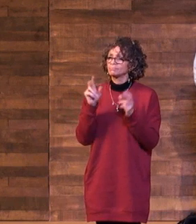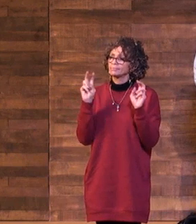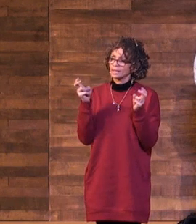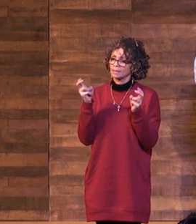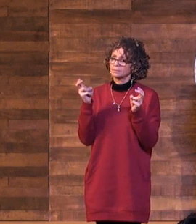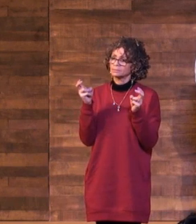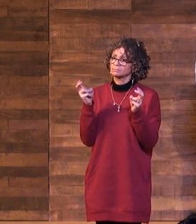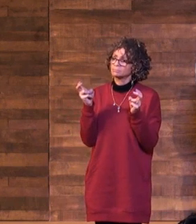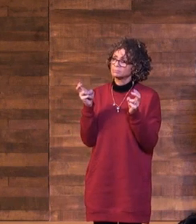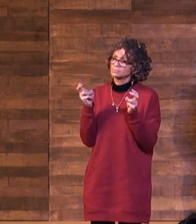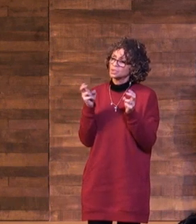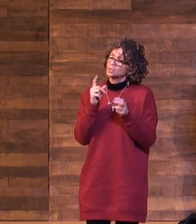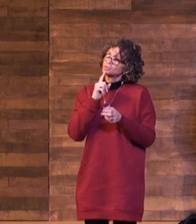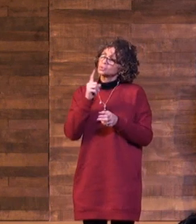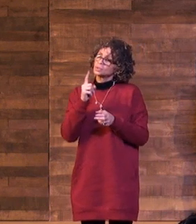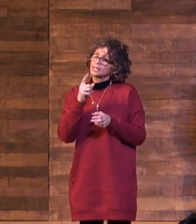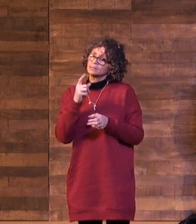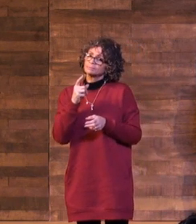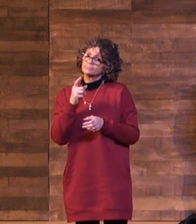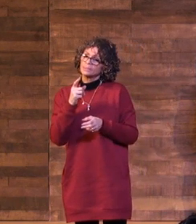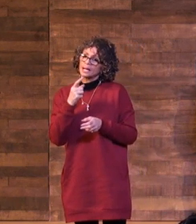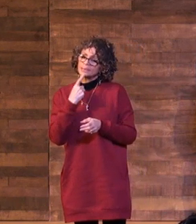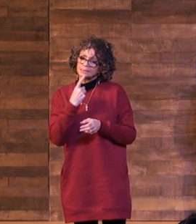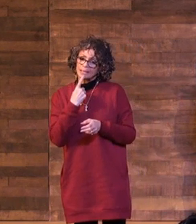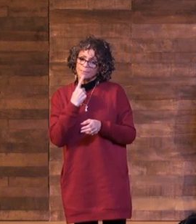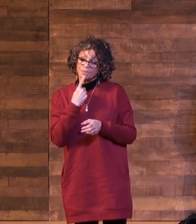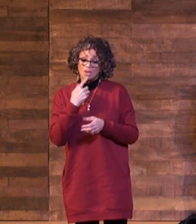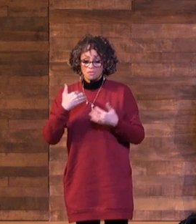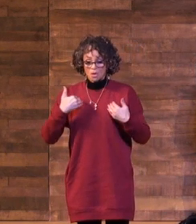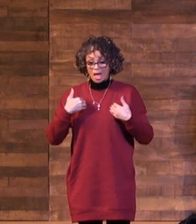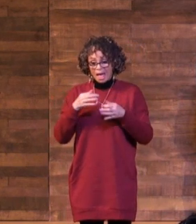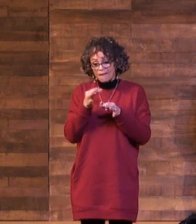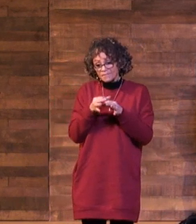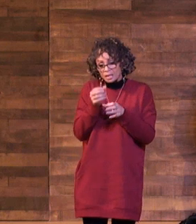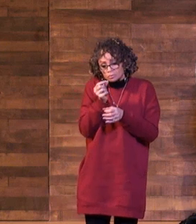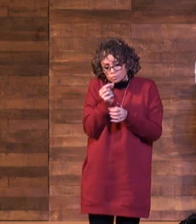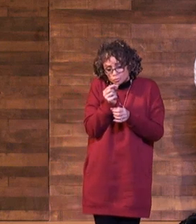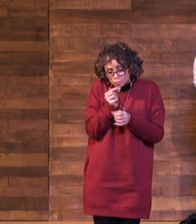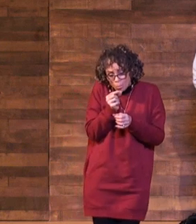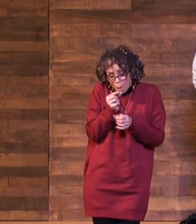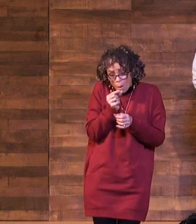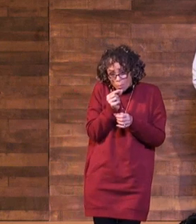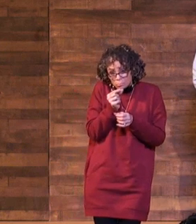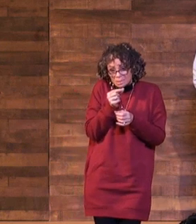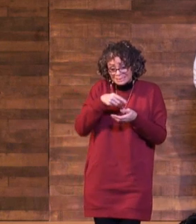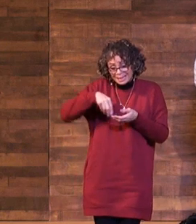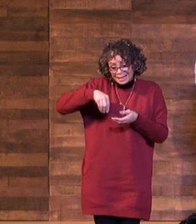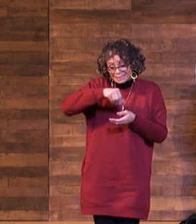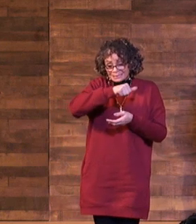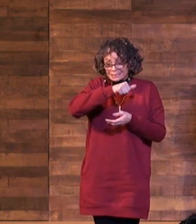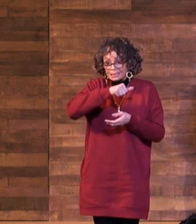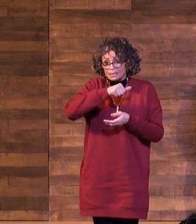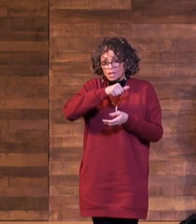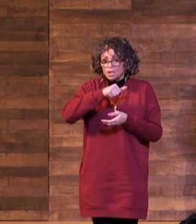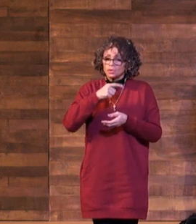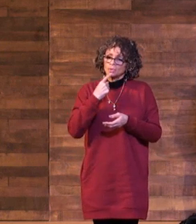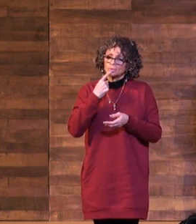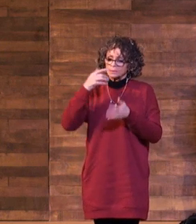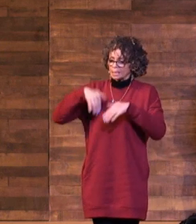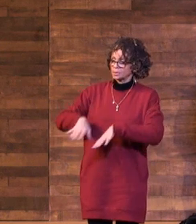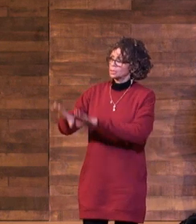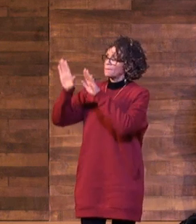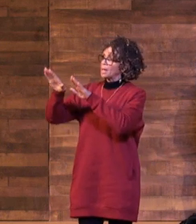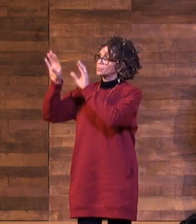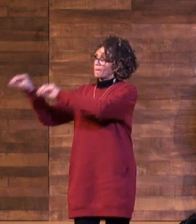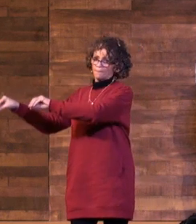for truly I say to you, if you have faith like a grain of mustard seed, and you will say to this mountain, move from here